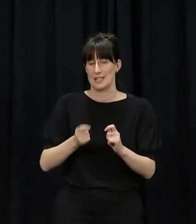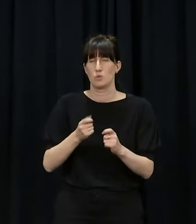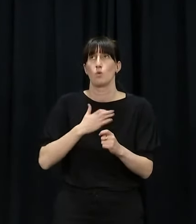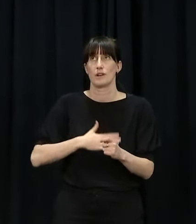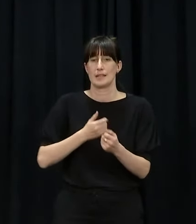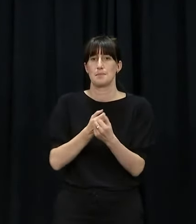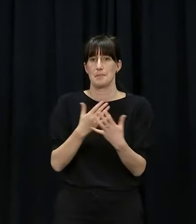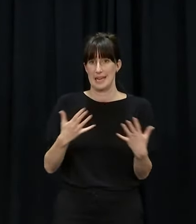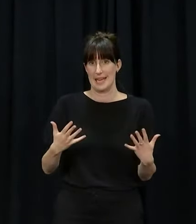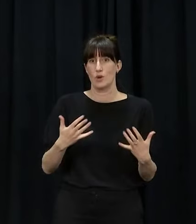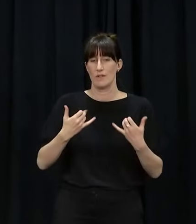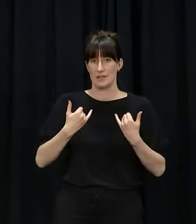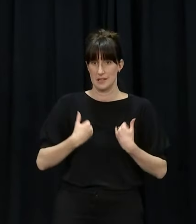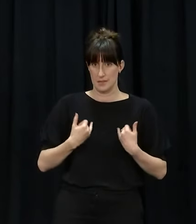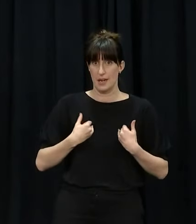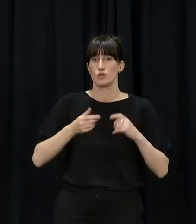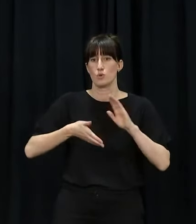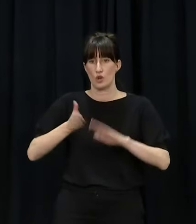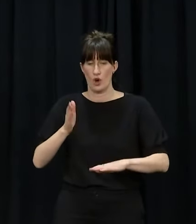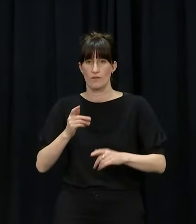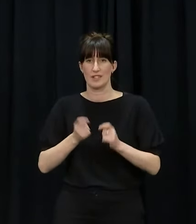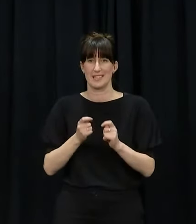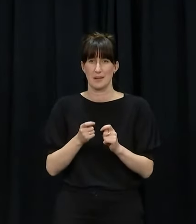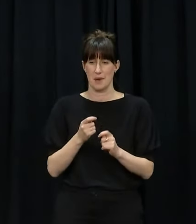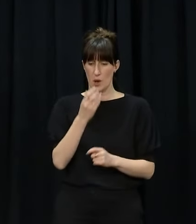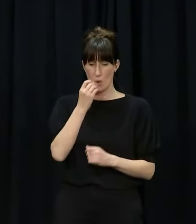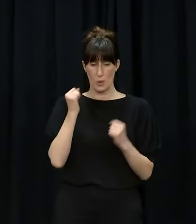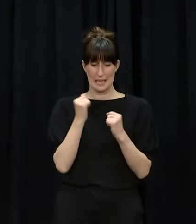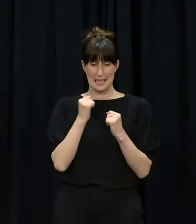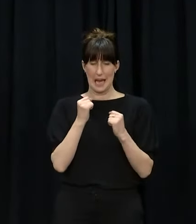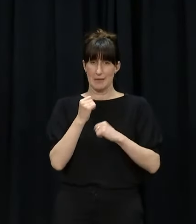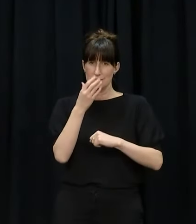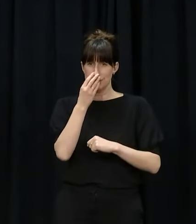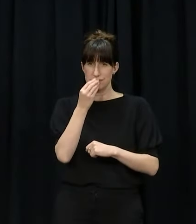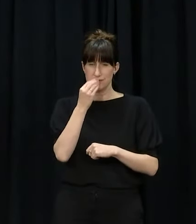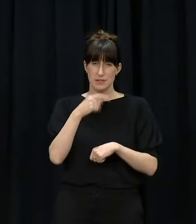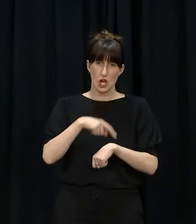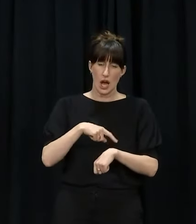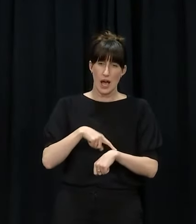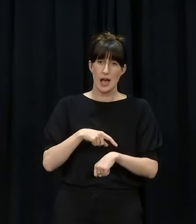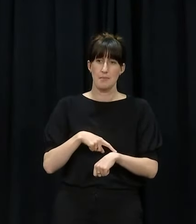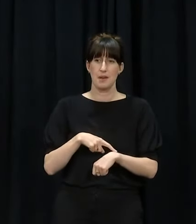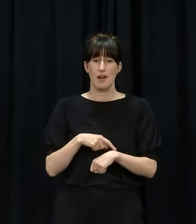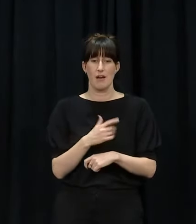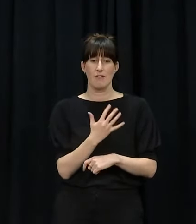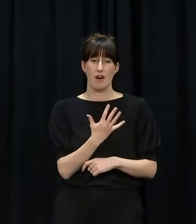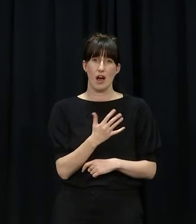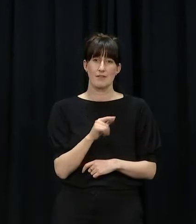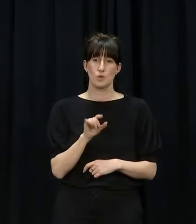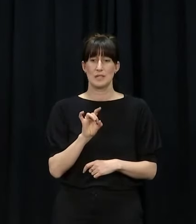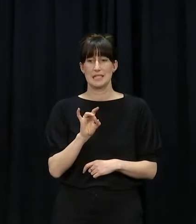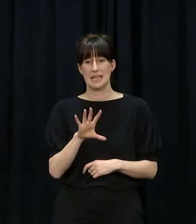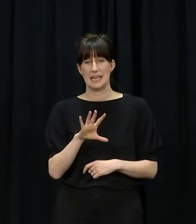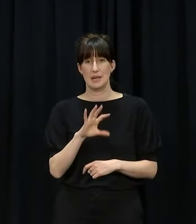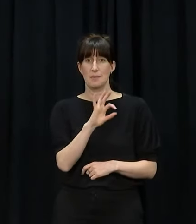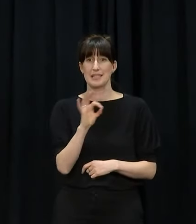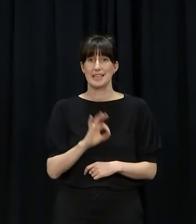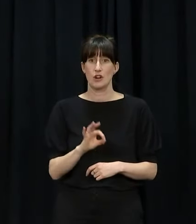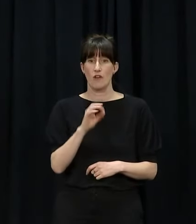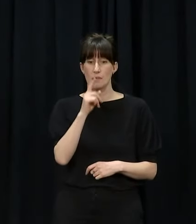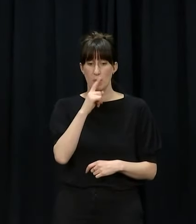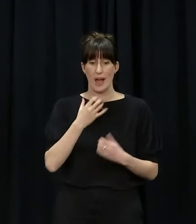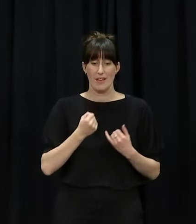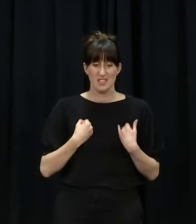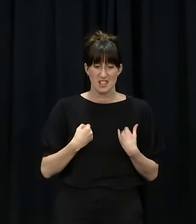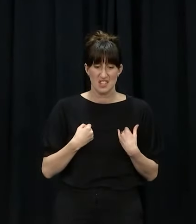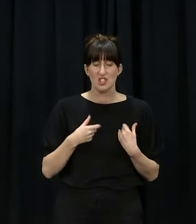getting... so if you look at through winter, we were probably getting somewhere between 5 and 10% of symptomatic people routinely being tested. We want to